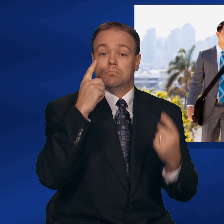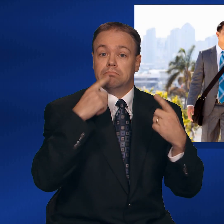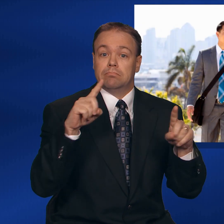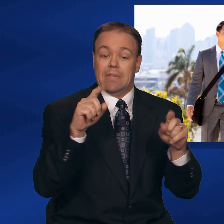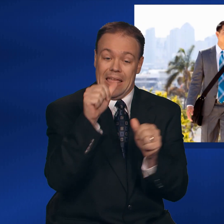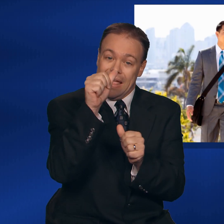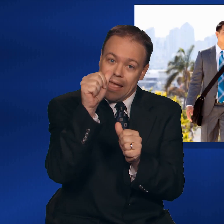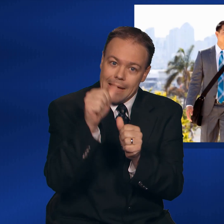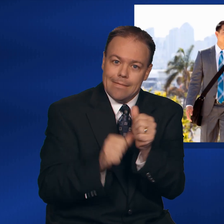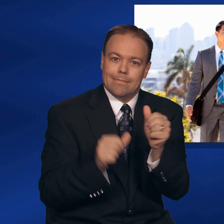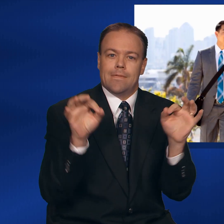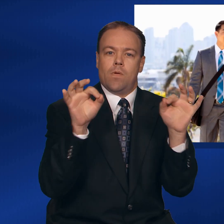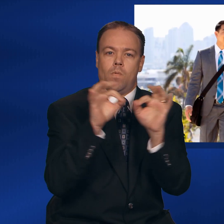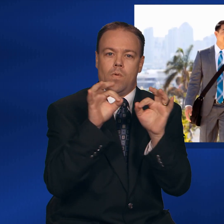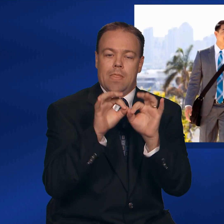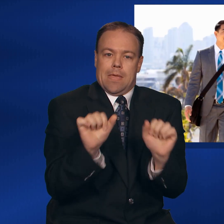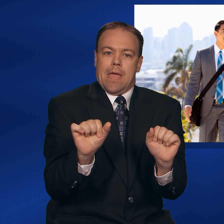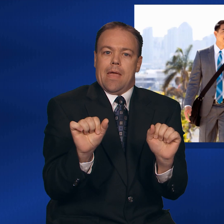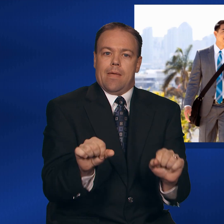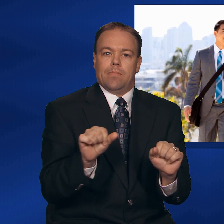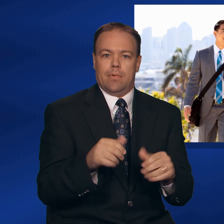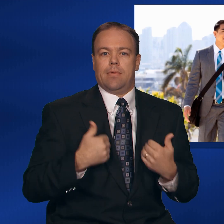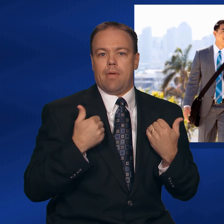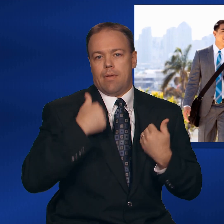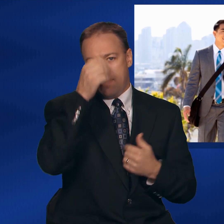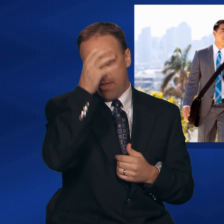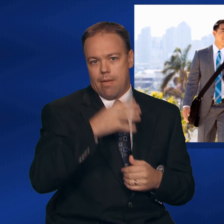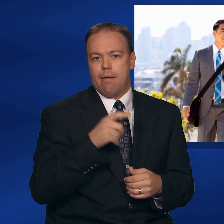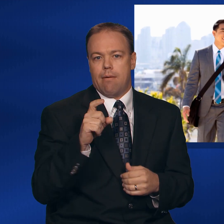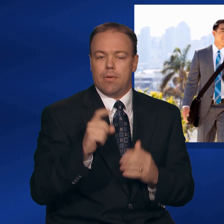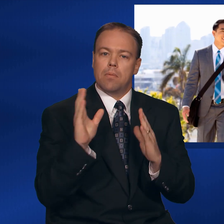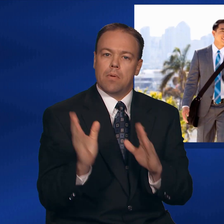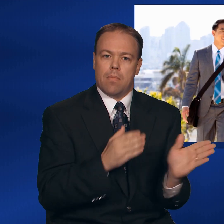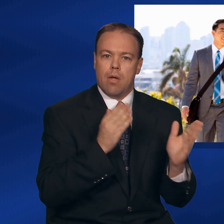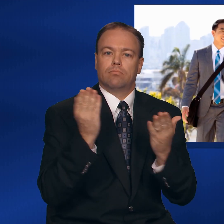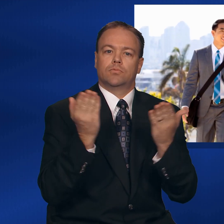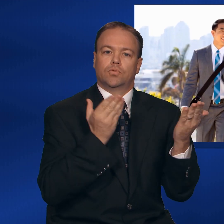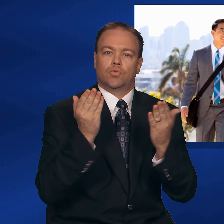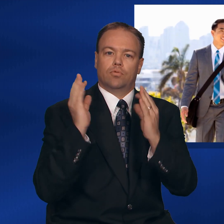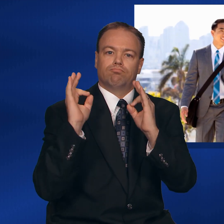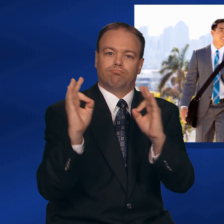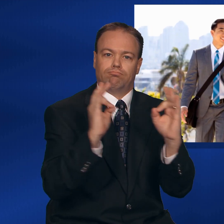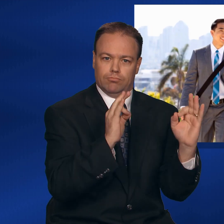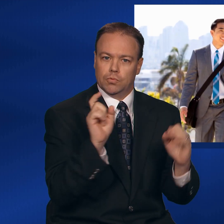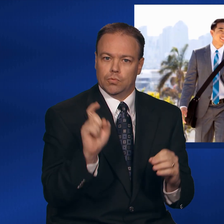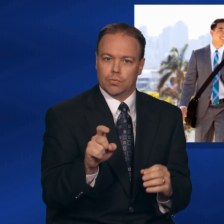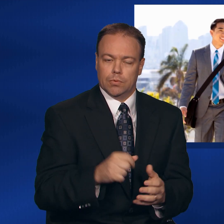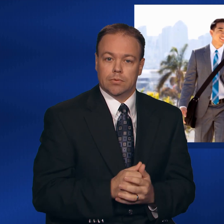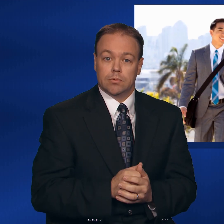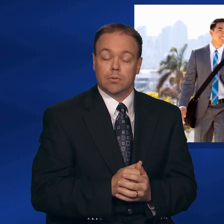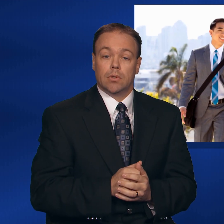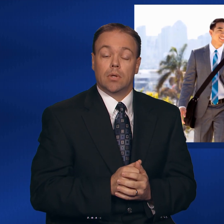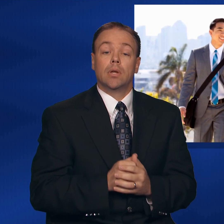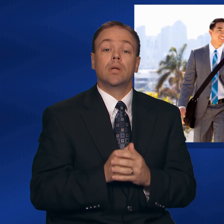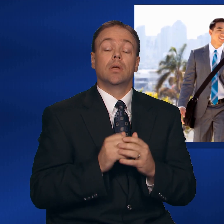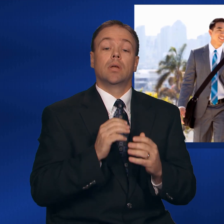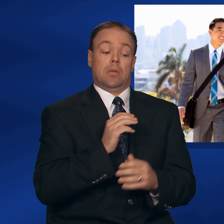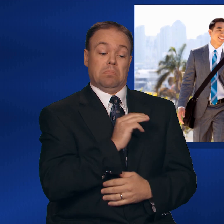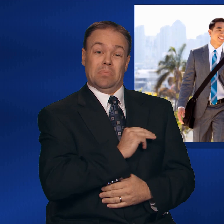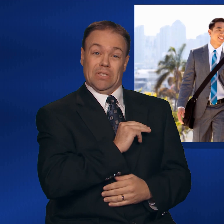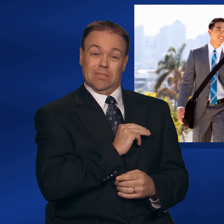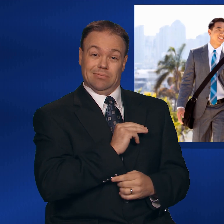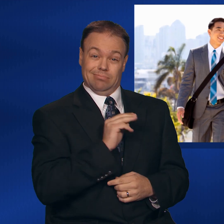worthy, able young man should prepare to serve a mission. Missionary service is a priesthood